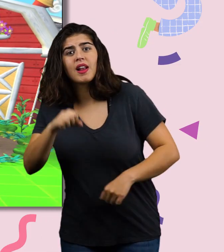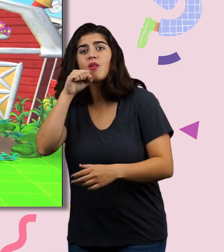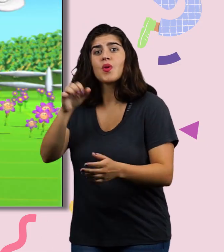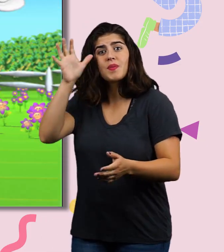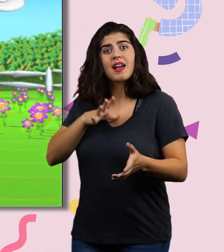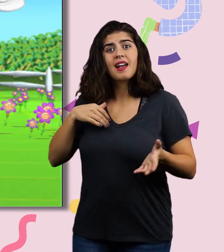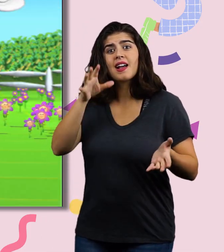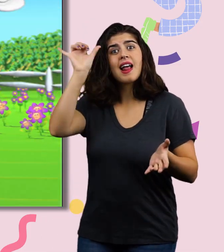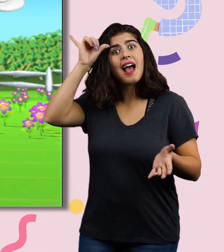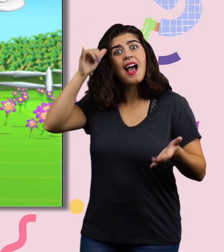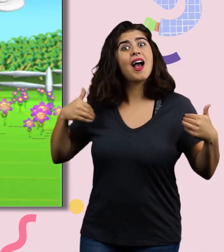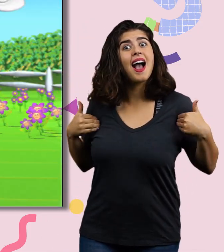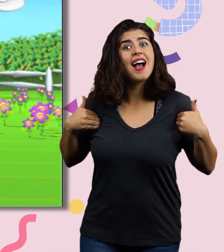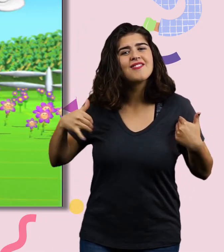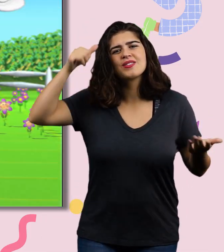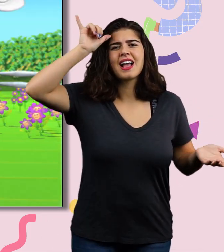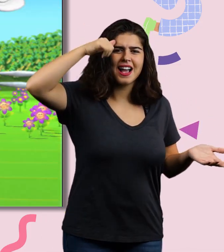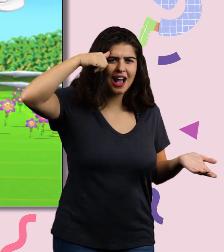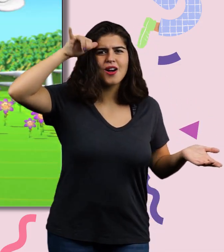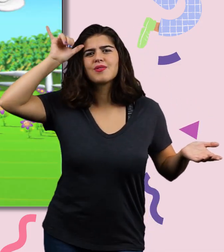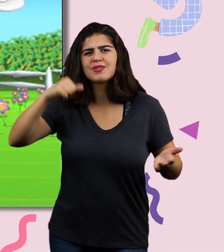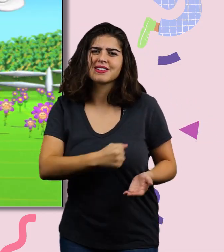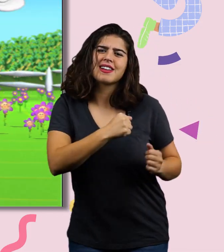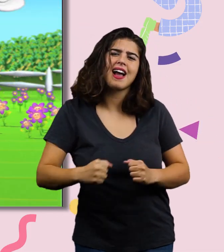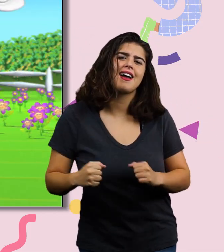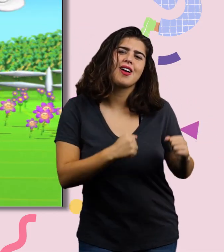E-I-E-I-O-E-O. And on his farm he had a cow named Kissy Moo,